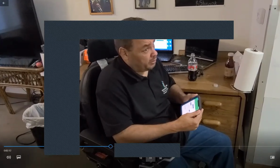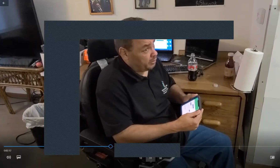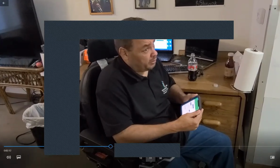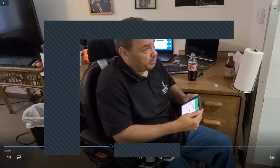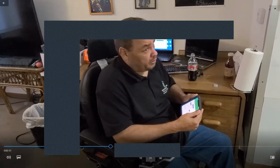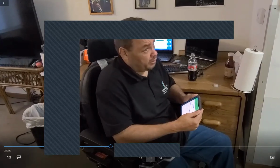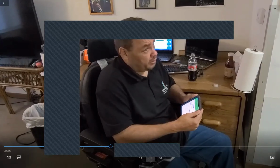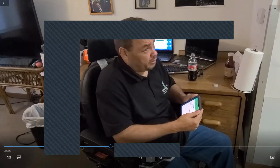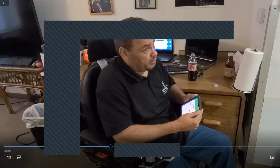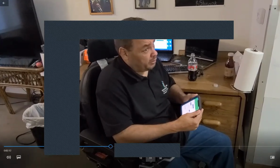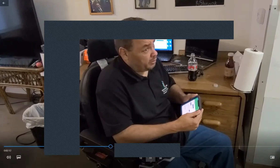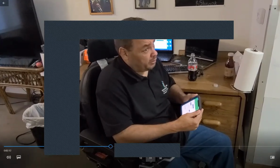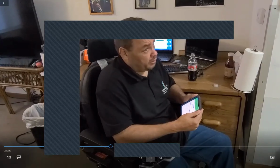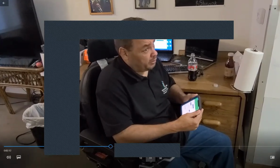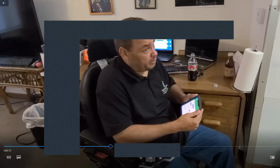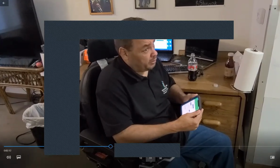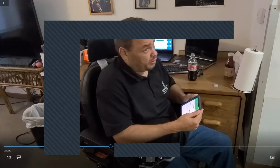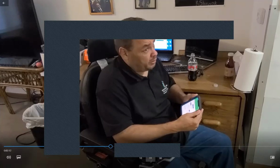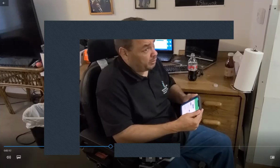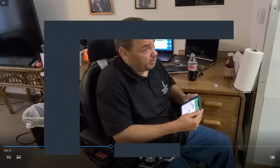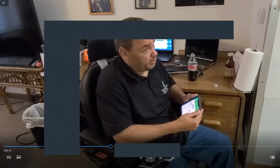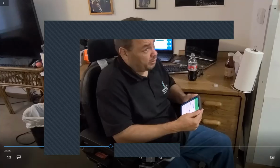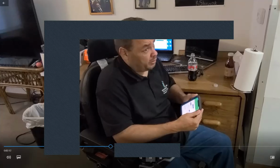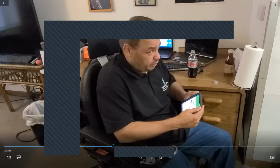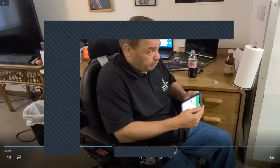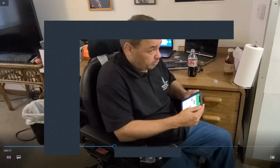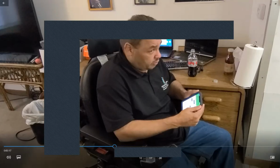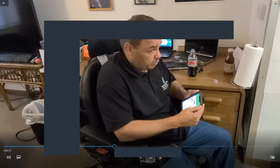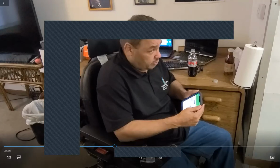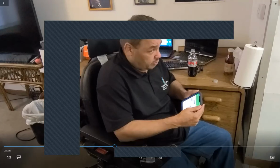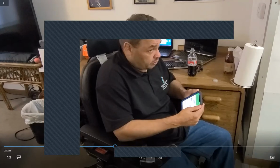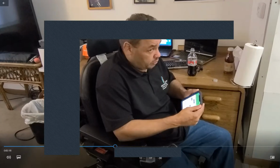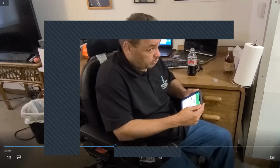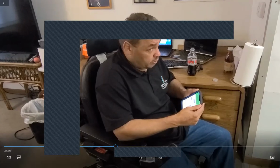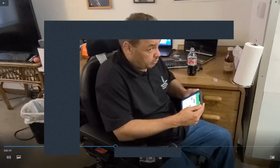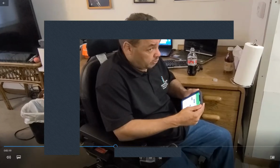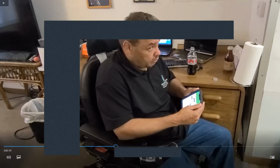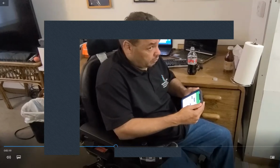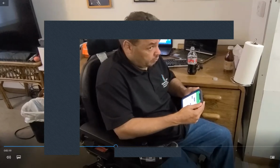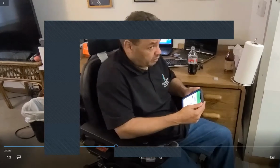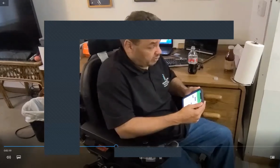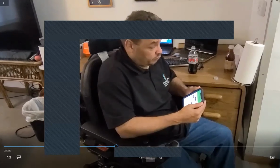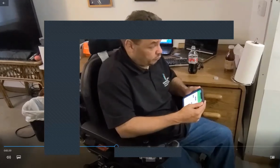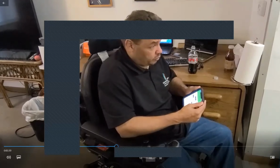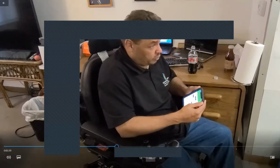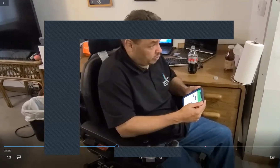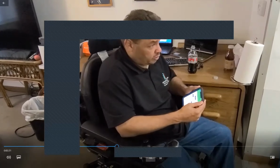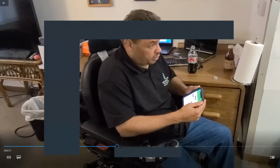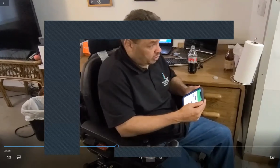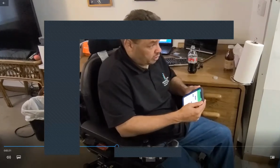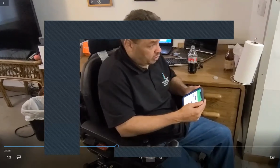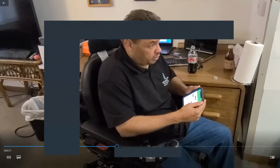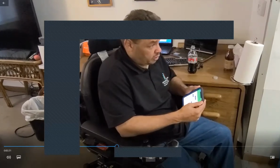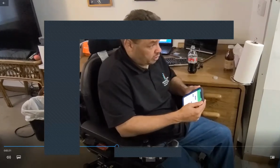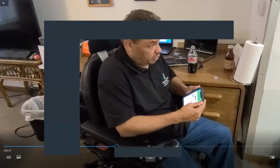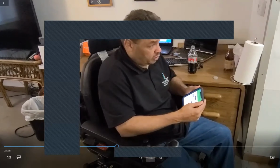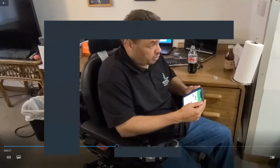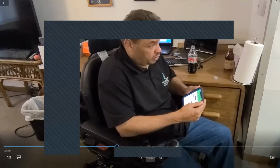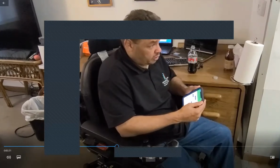options. Right. 51, 43, and what was the other one? Probably 46.